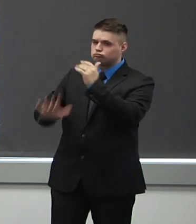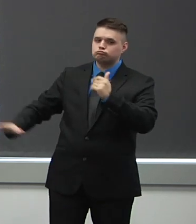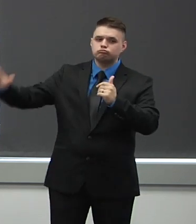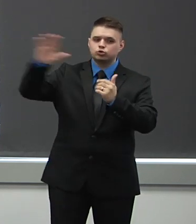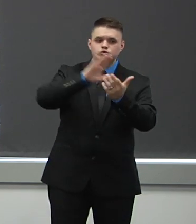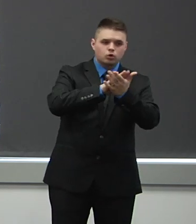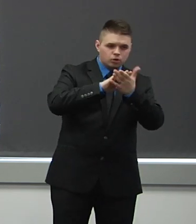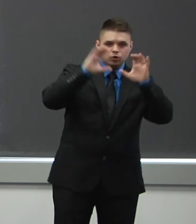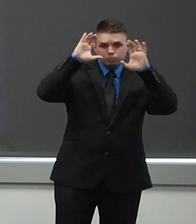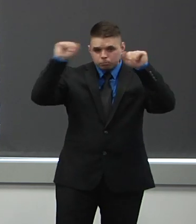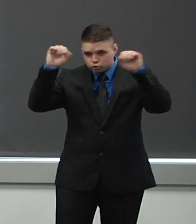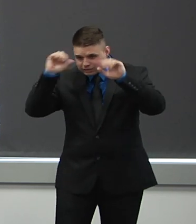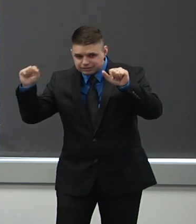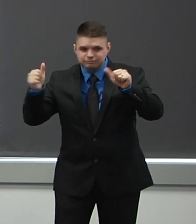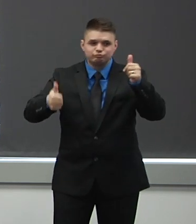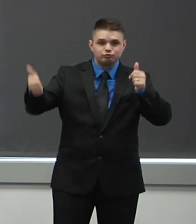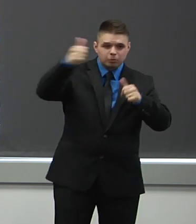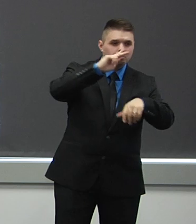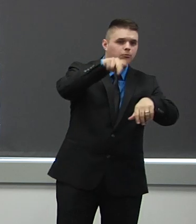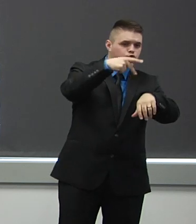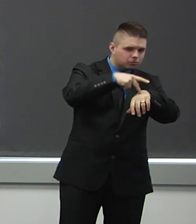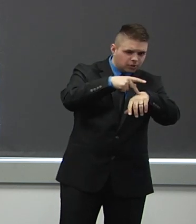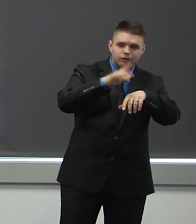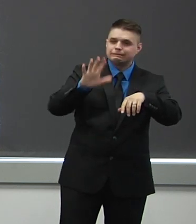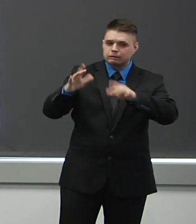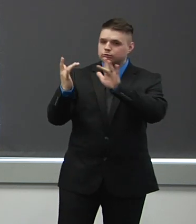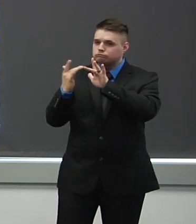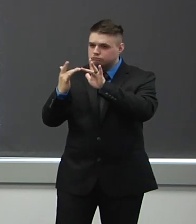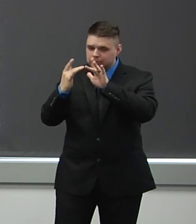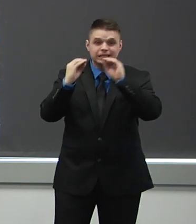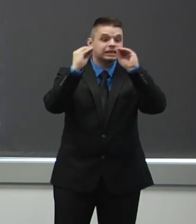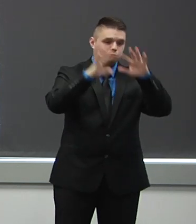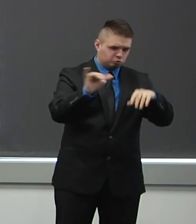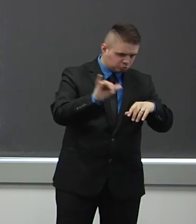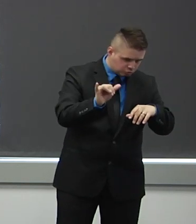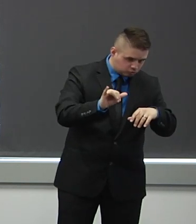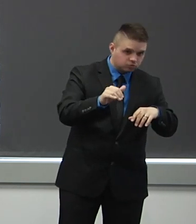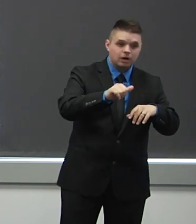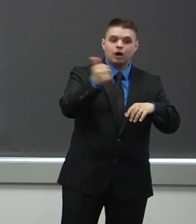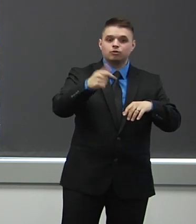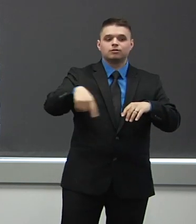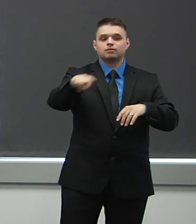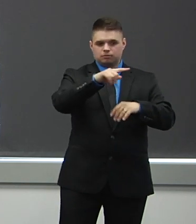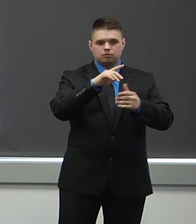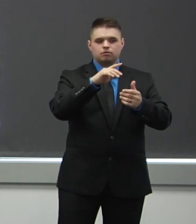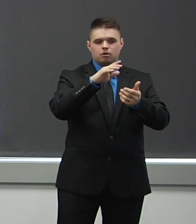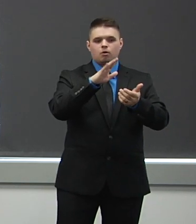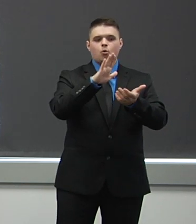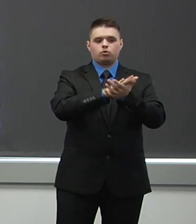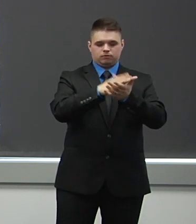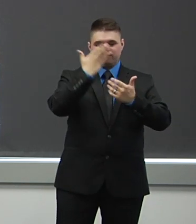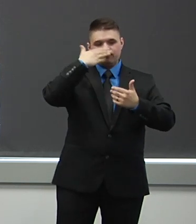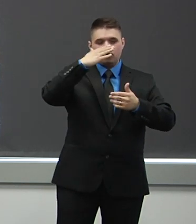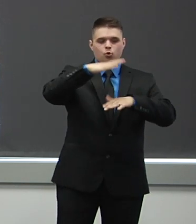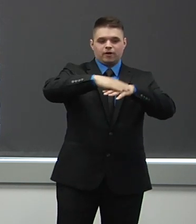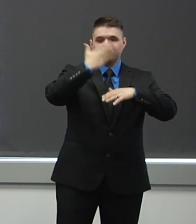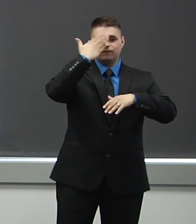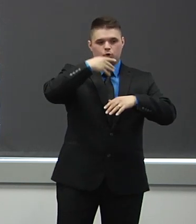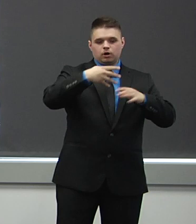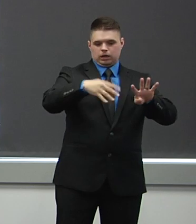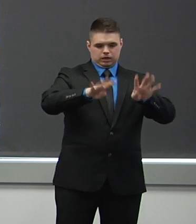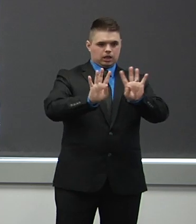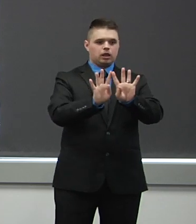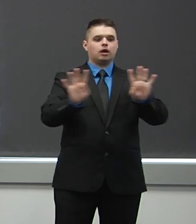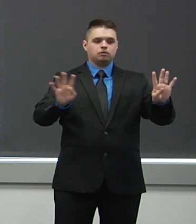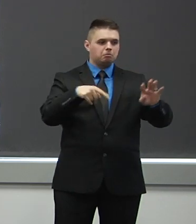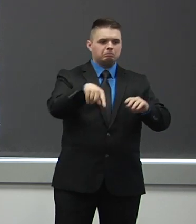with principals, with teachers and other folks on the front lines to come up with a plan that will